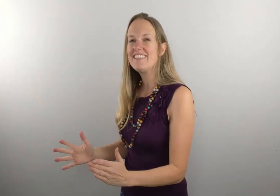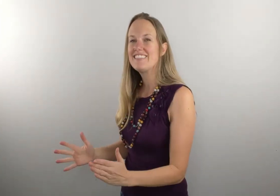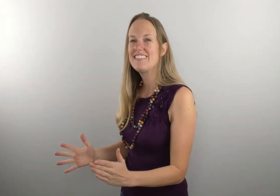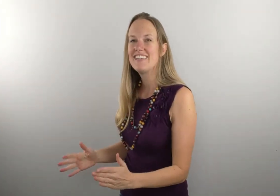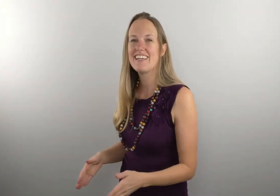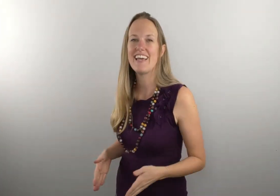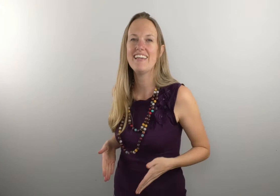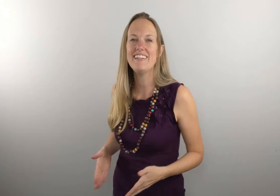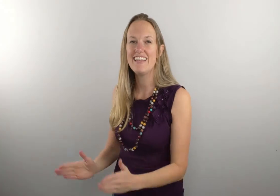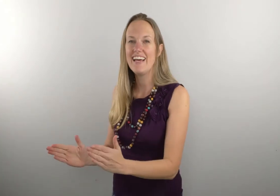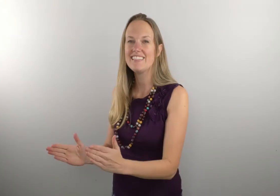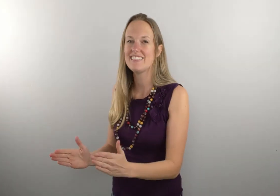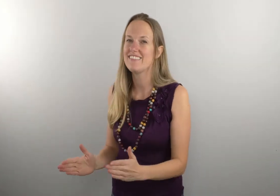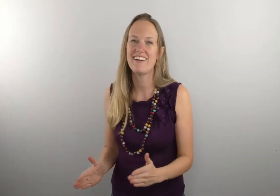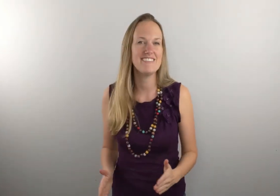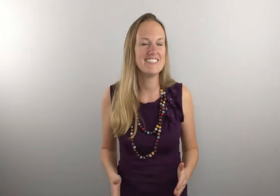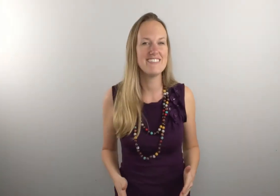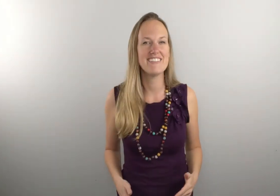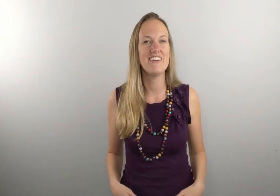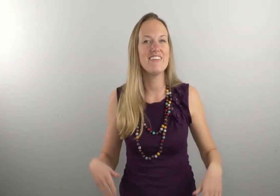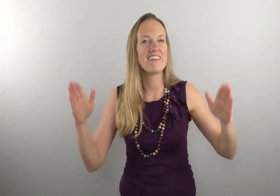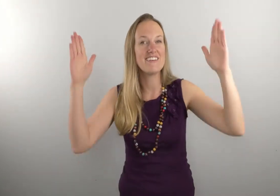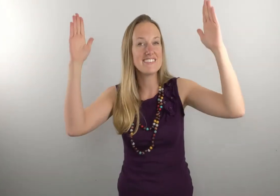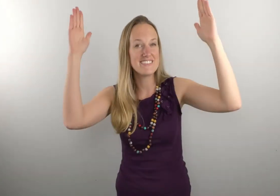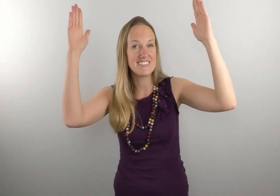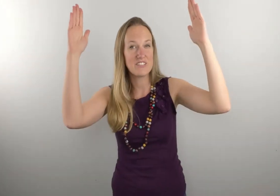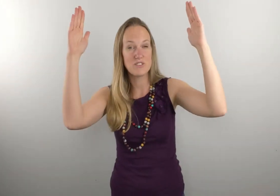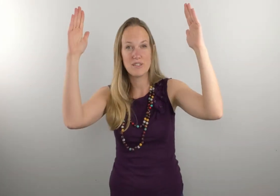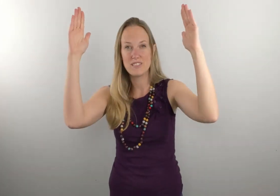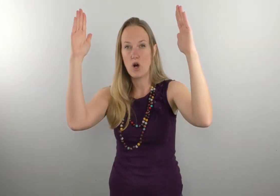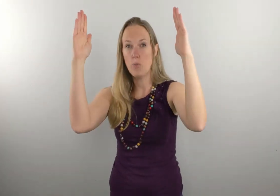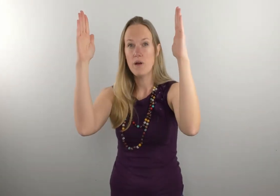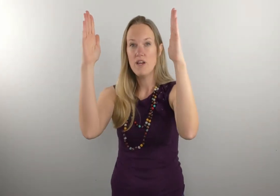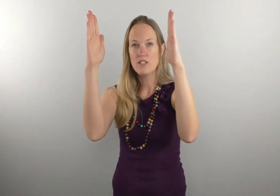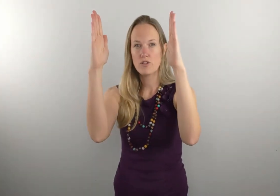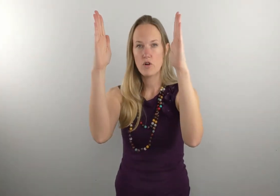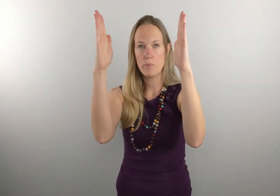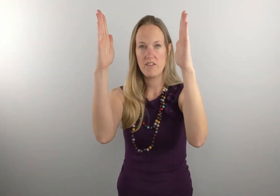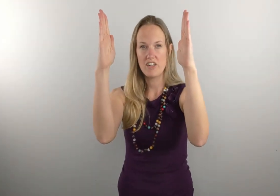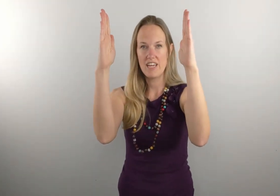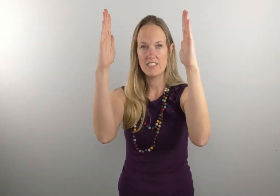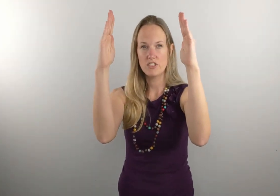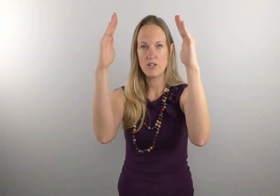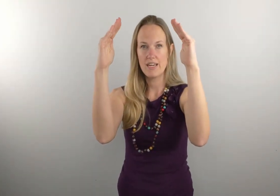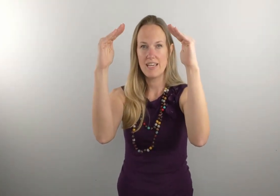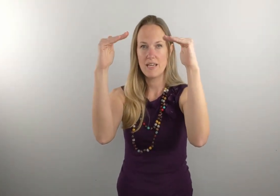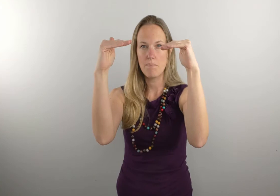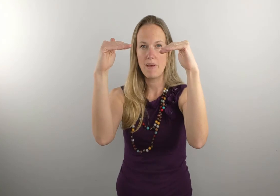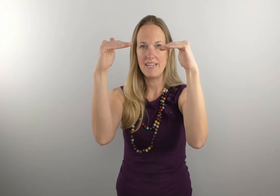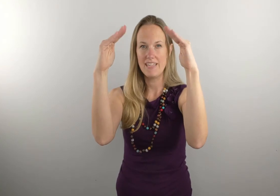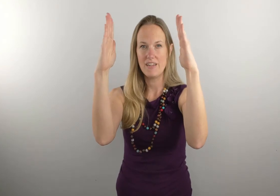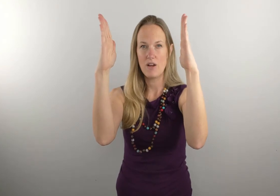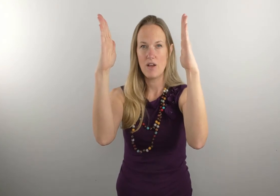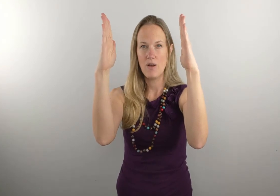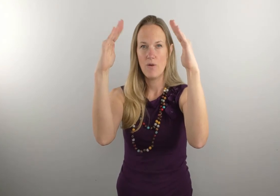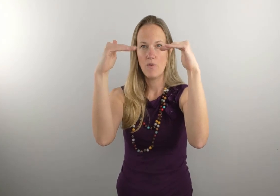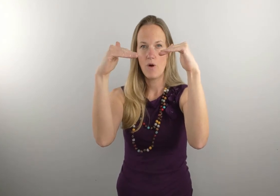let, again, let, you don't have to do it though, you can also just go straight to hope. So for hope, you have your hands straight and then bending it at